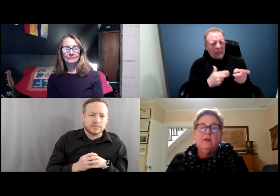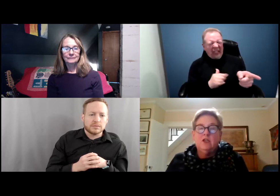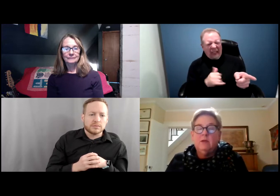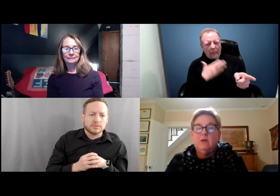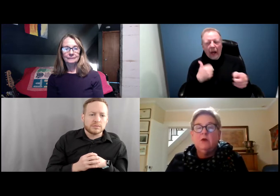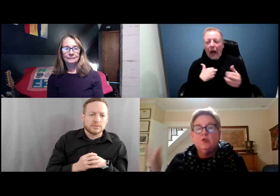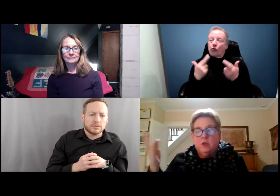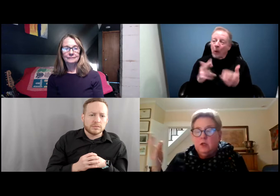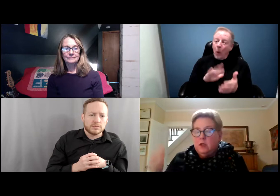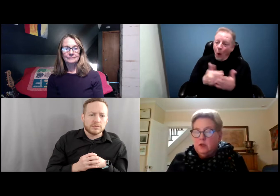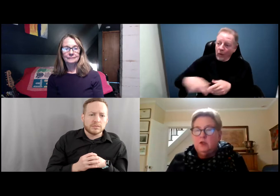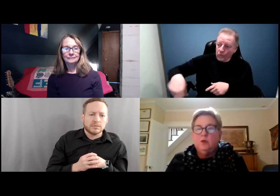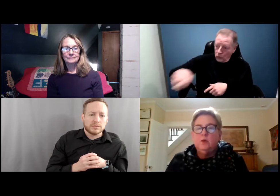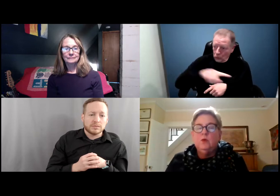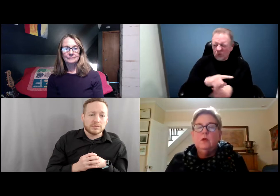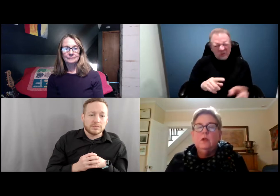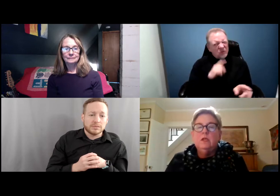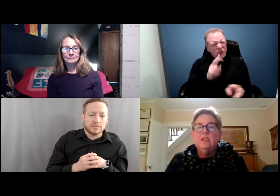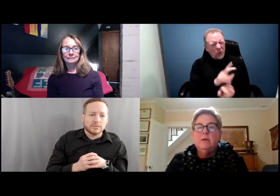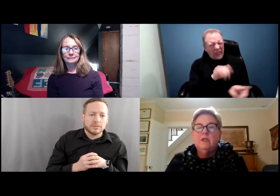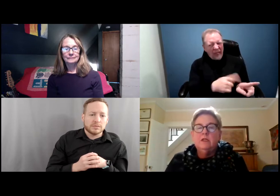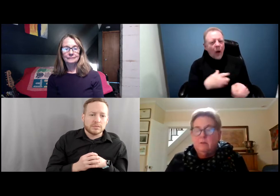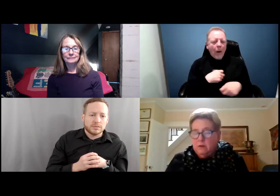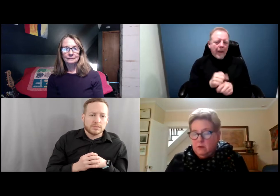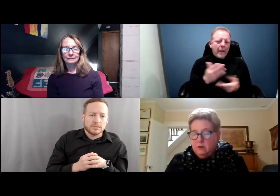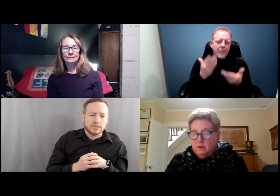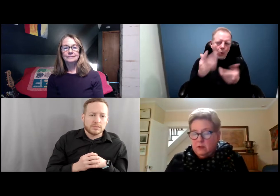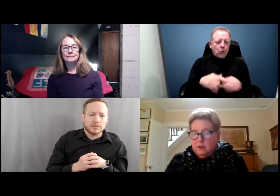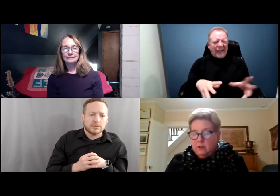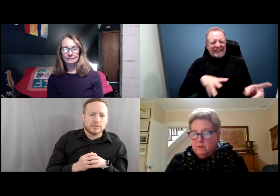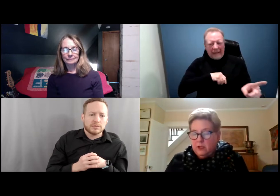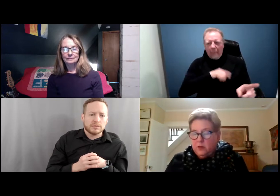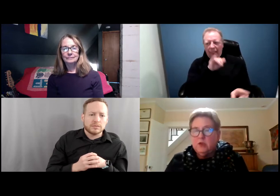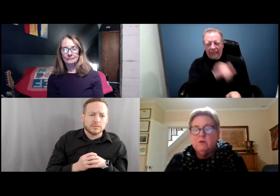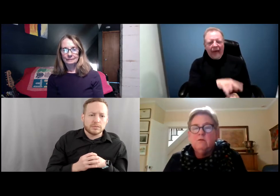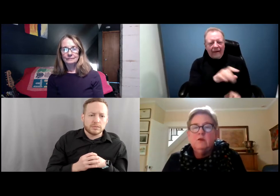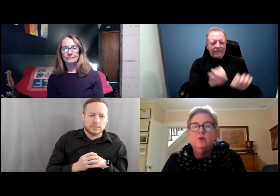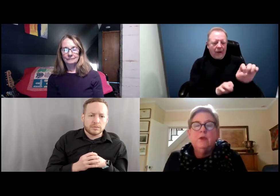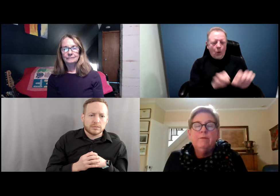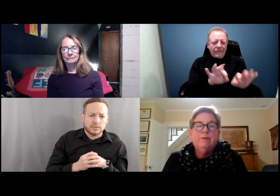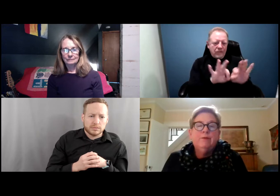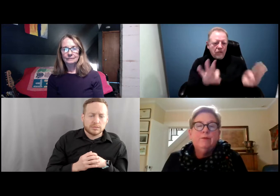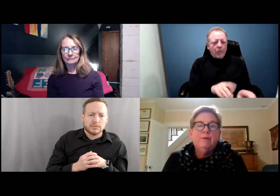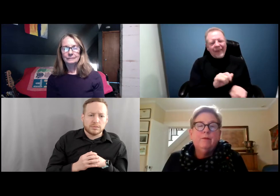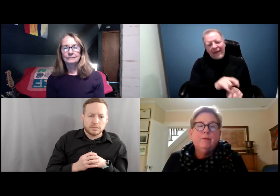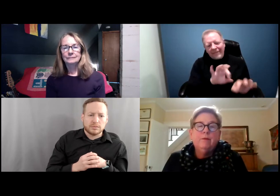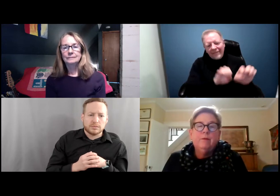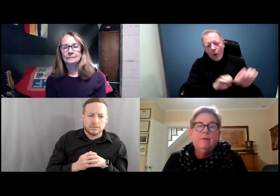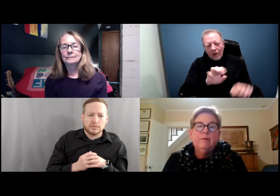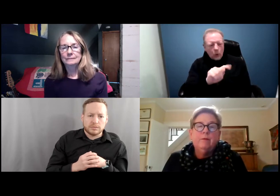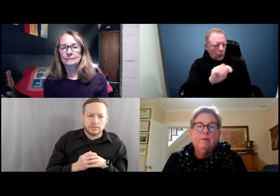everyone, and I would like to make a motion to accept this evaluation tool.